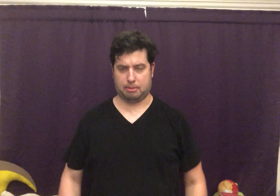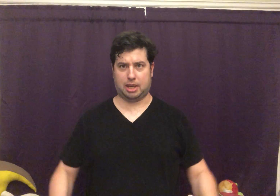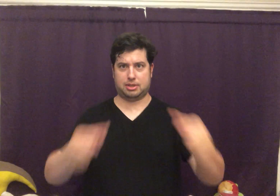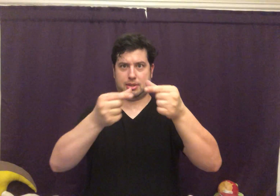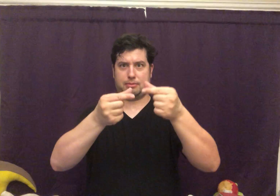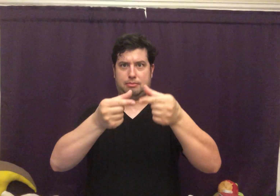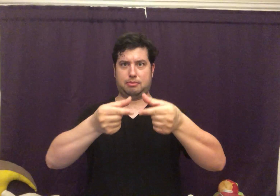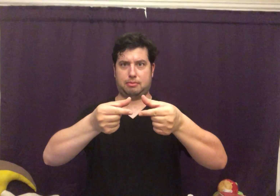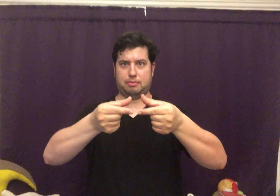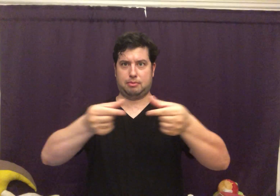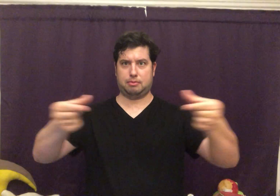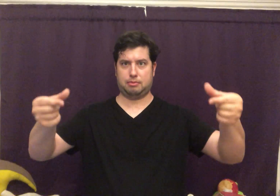enemies,